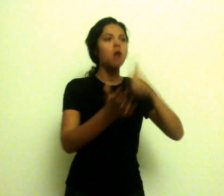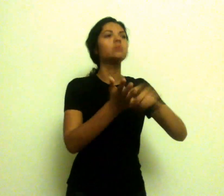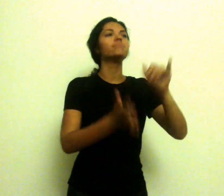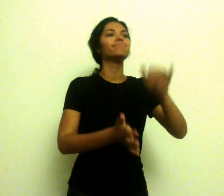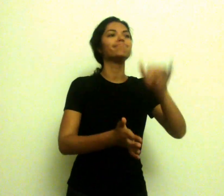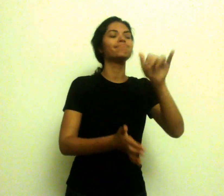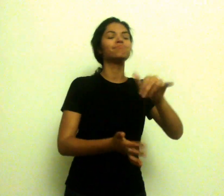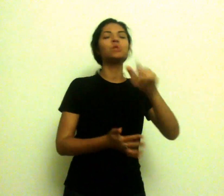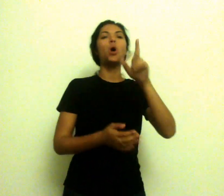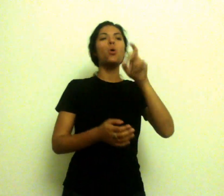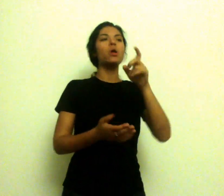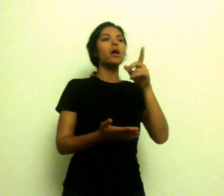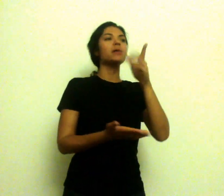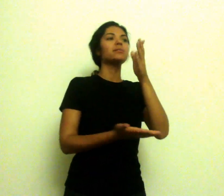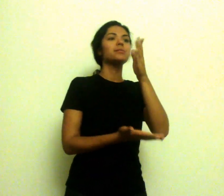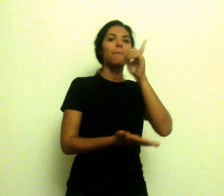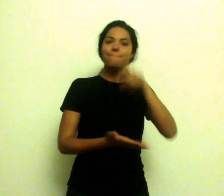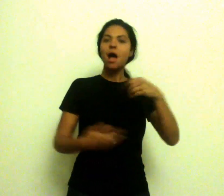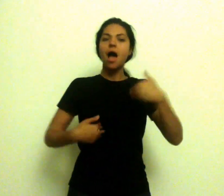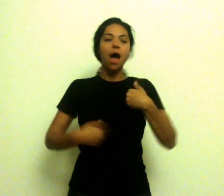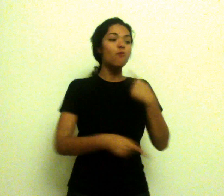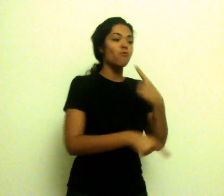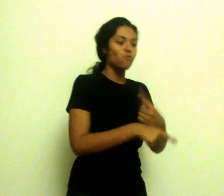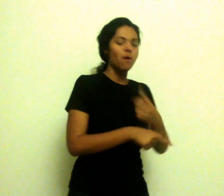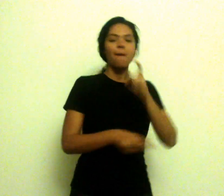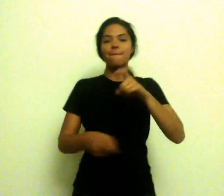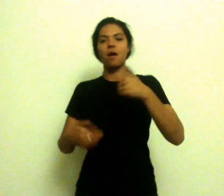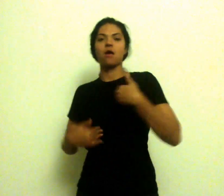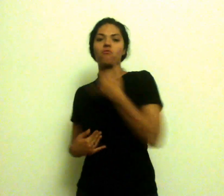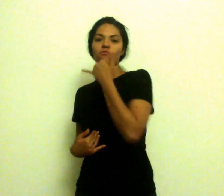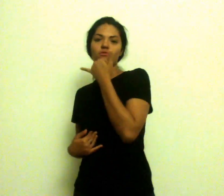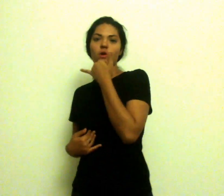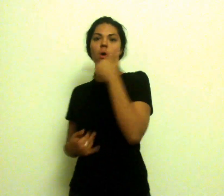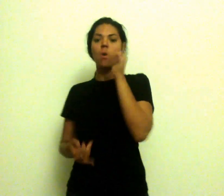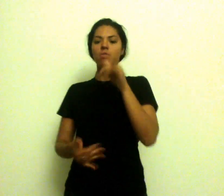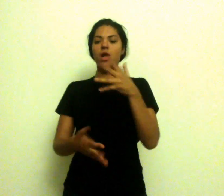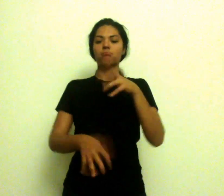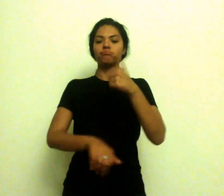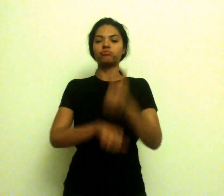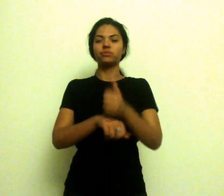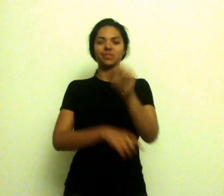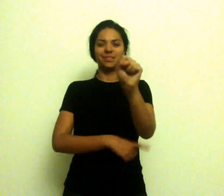we arrive at truth. And that's where a lot of the discussion can intelligently take place.